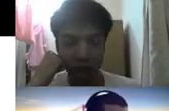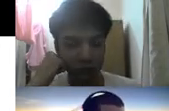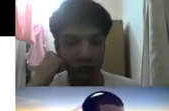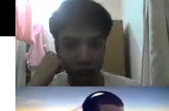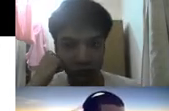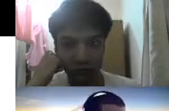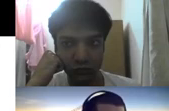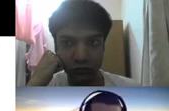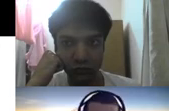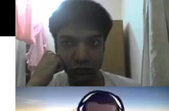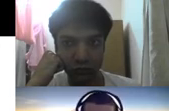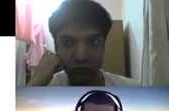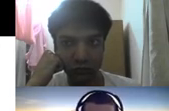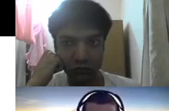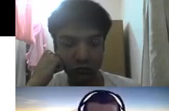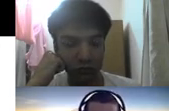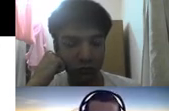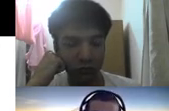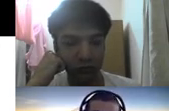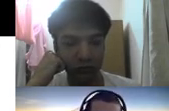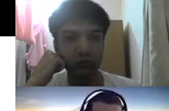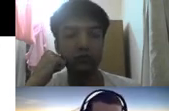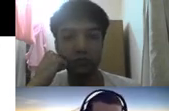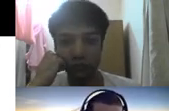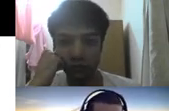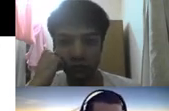languages. Sign language is mainly